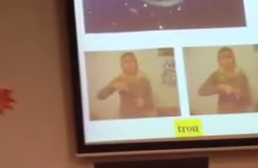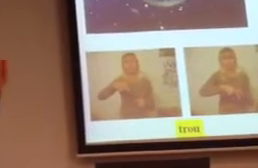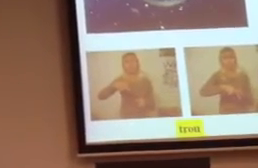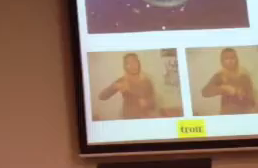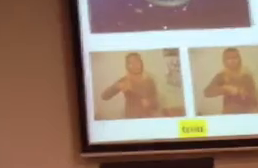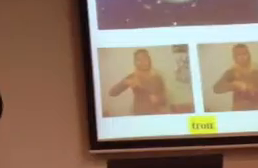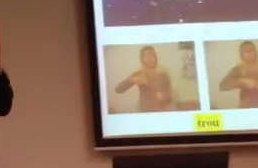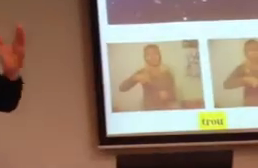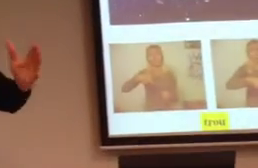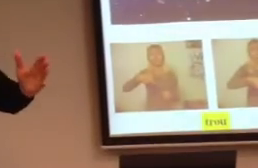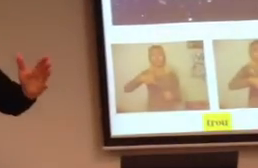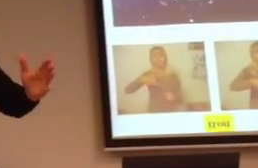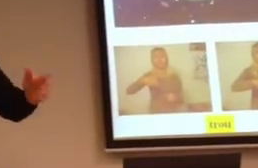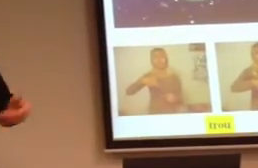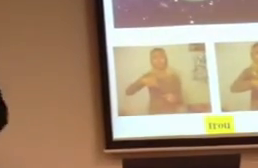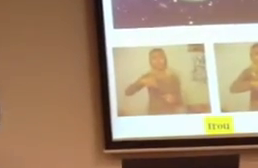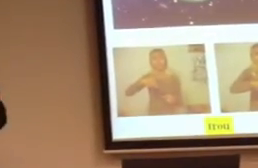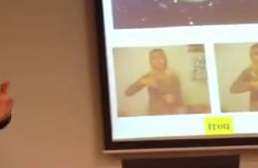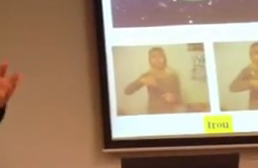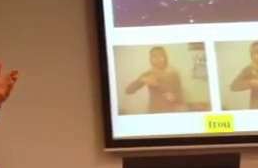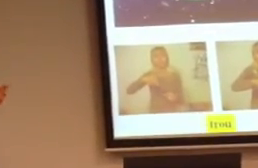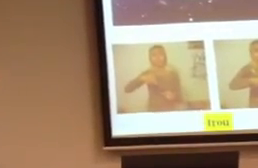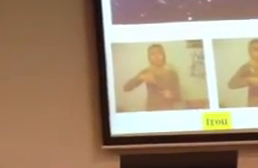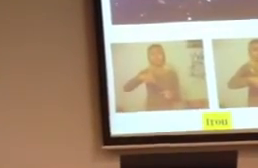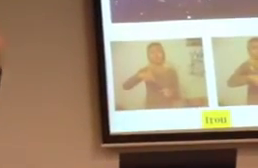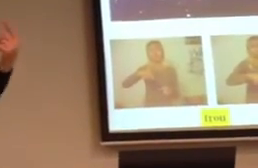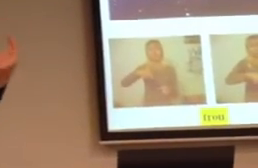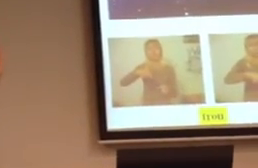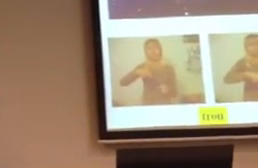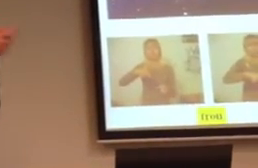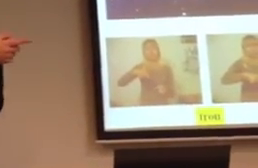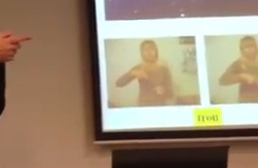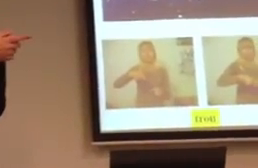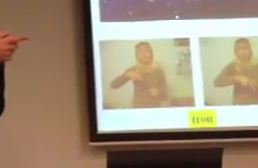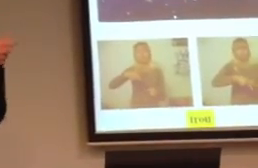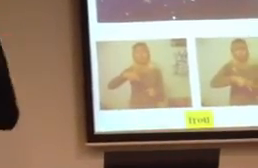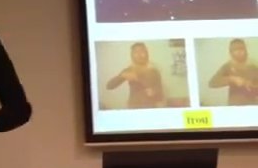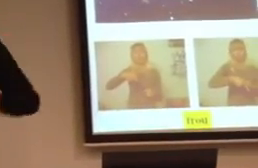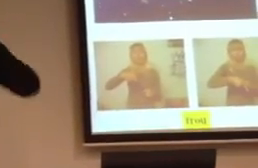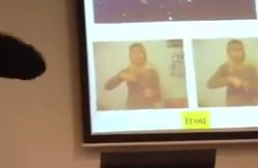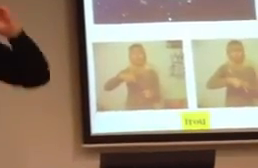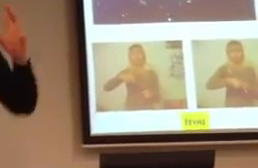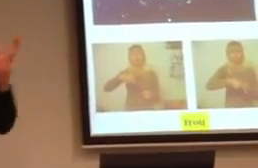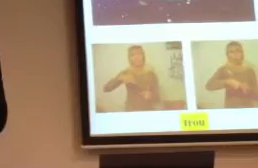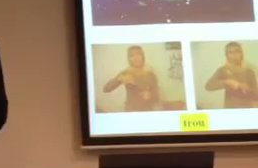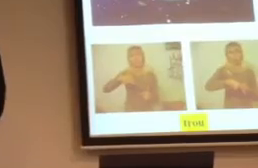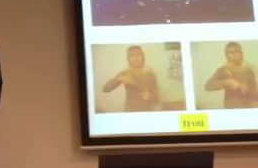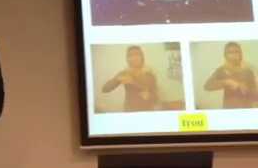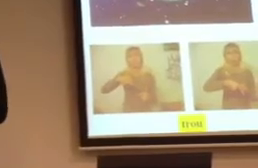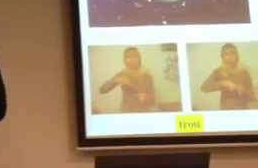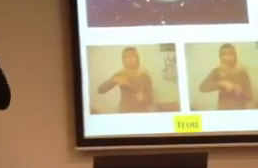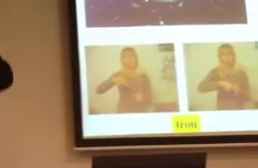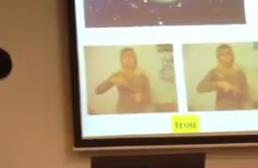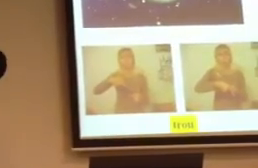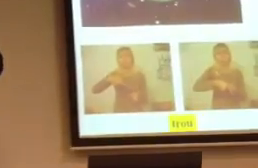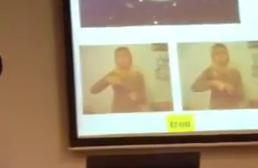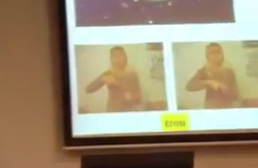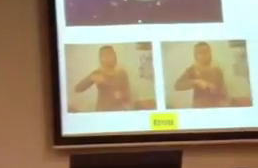construed when you speak black in German. You end verse, and moreover, the action is black in German,